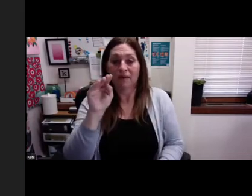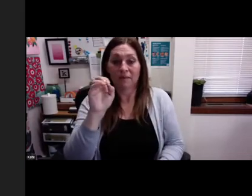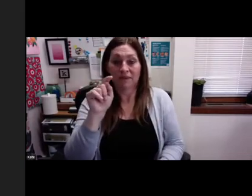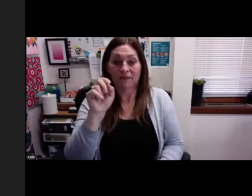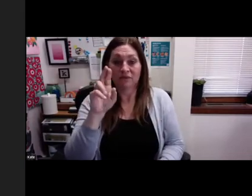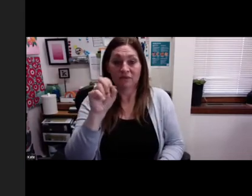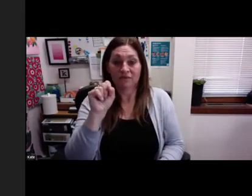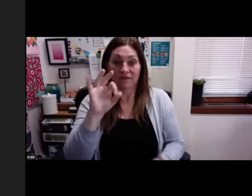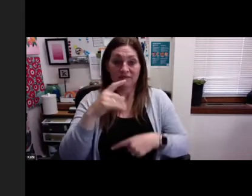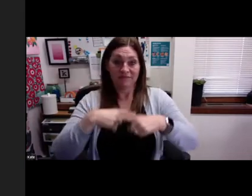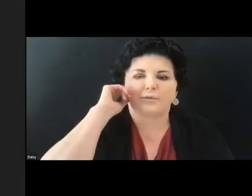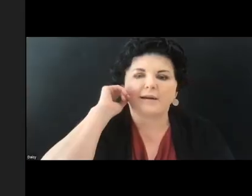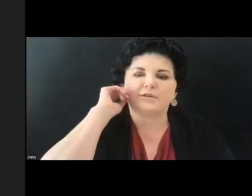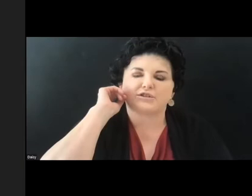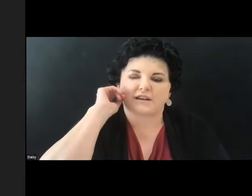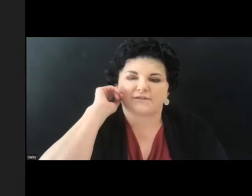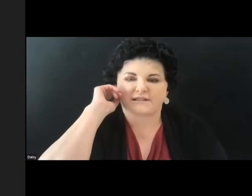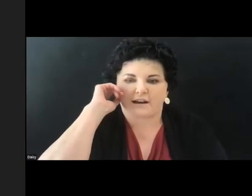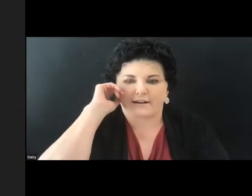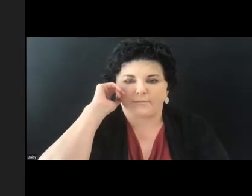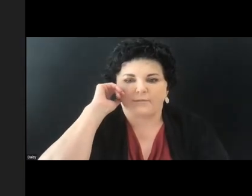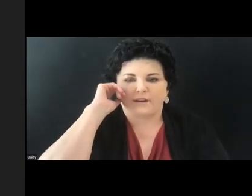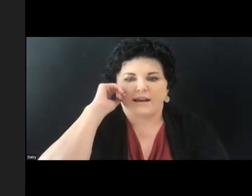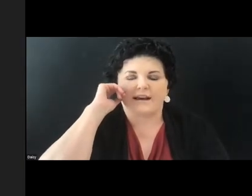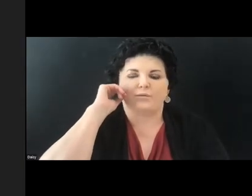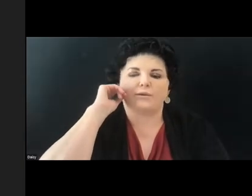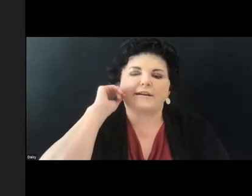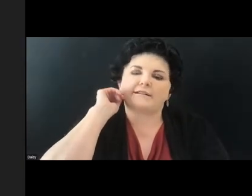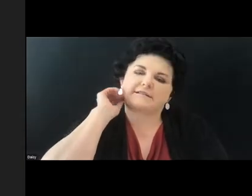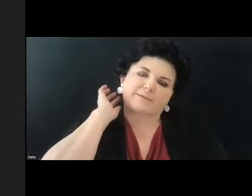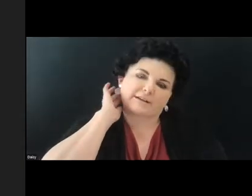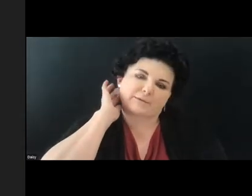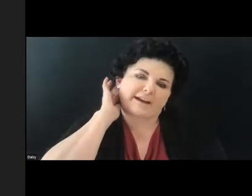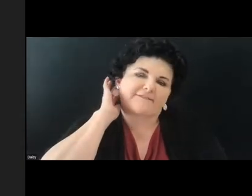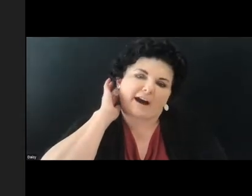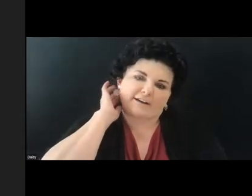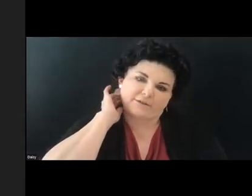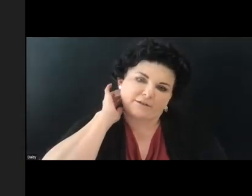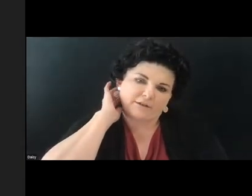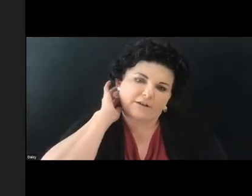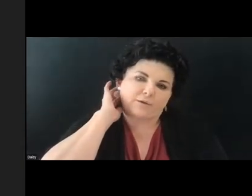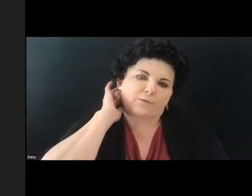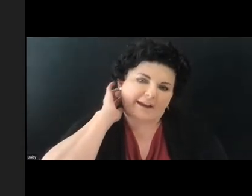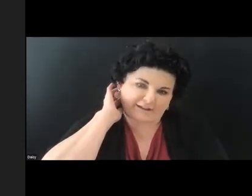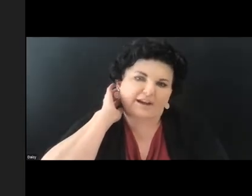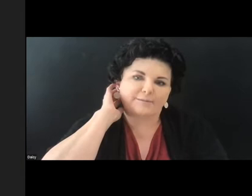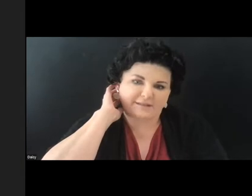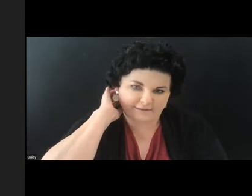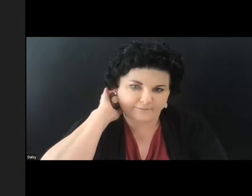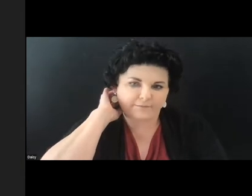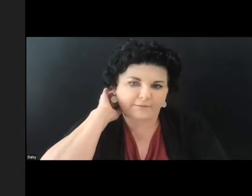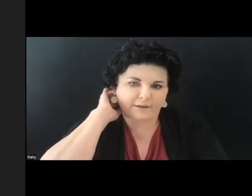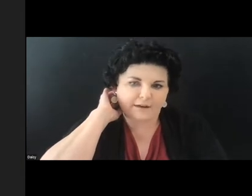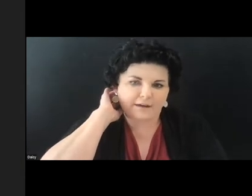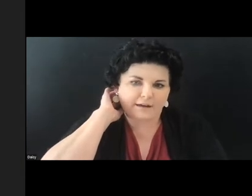had mentioned parameters of sign, and we have five hand shapes.